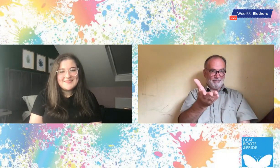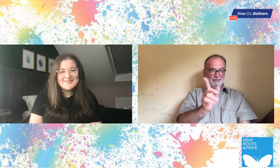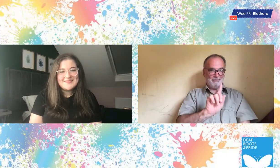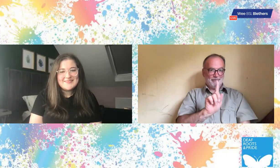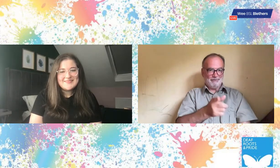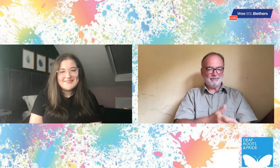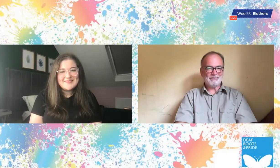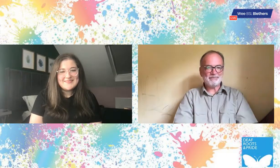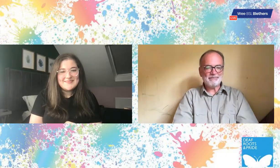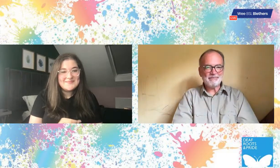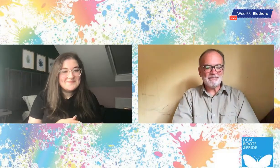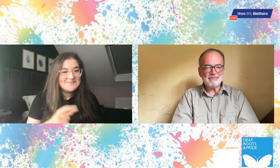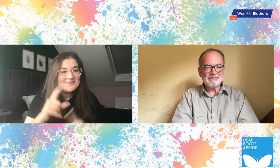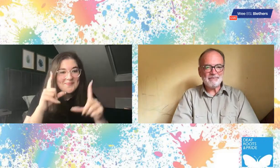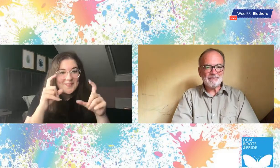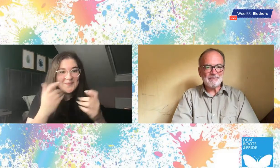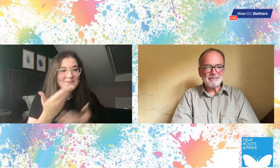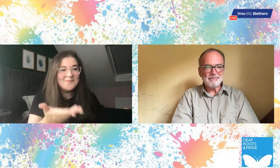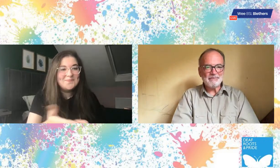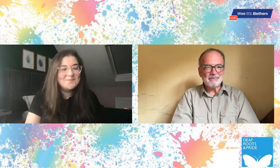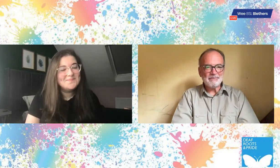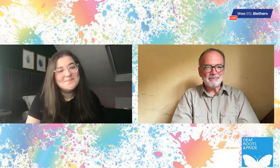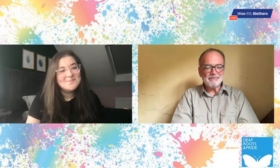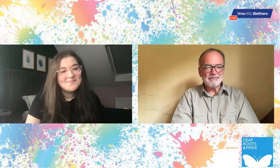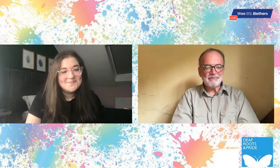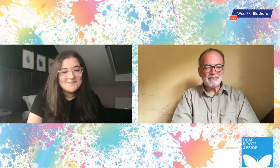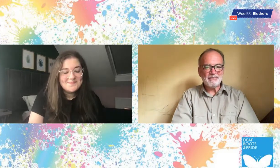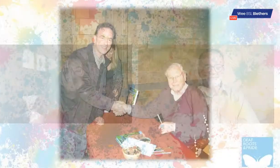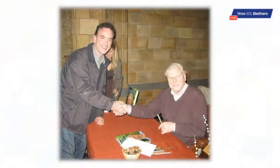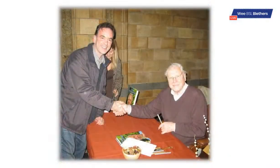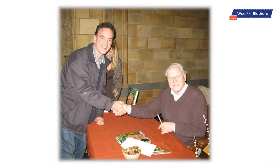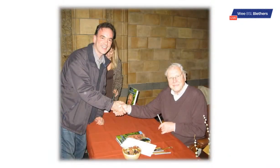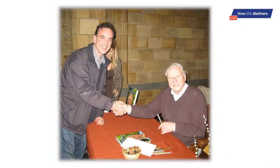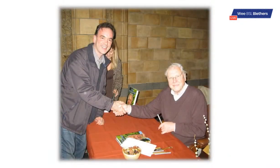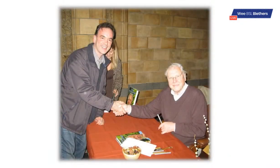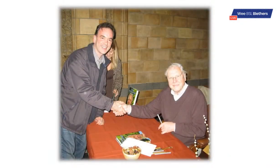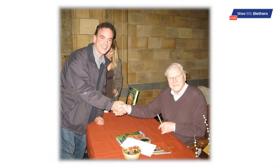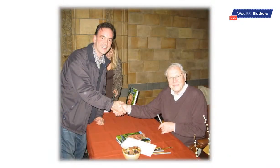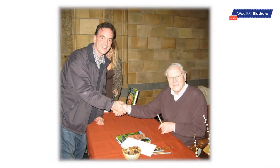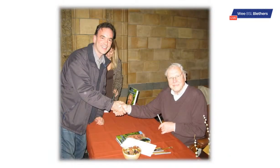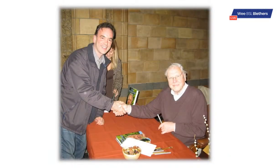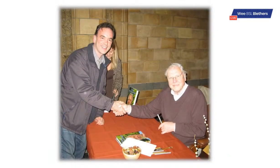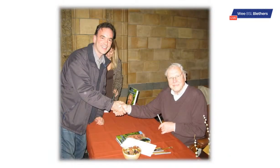and Yep. he's my role model, and here he is. Let's have a look at the photo.